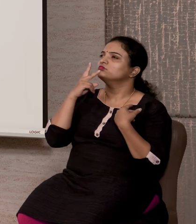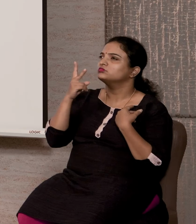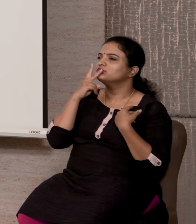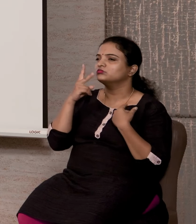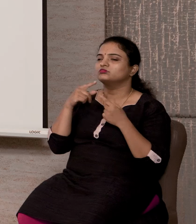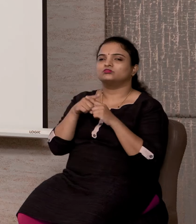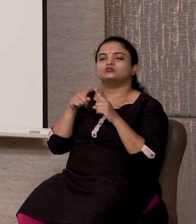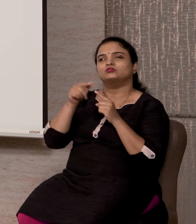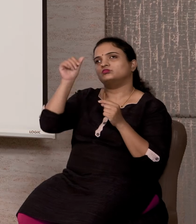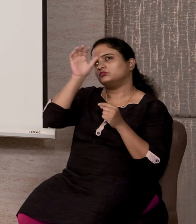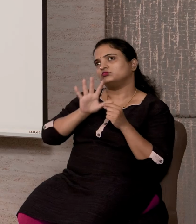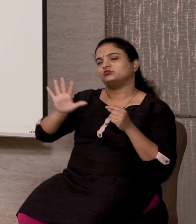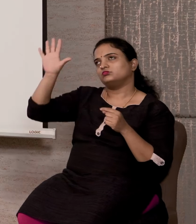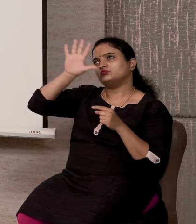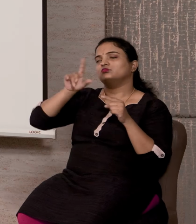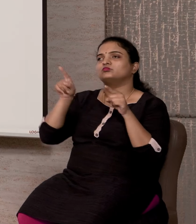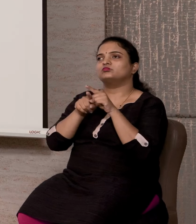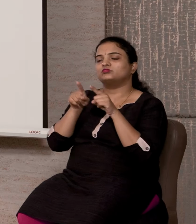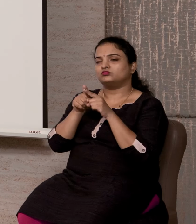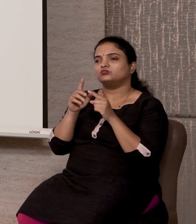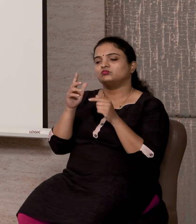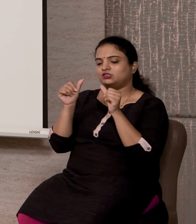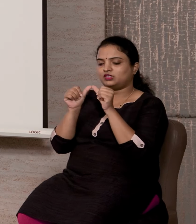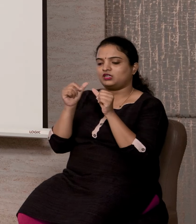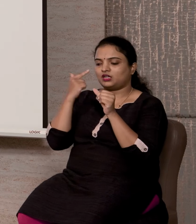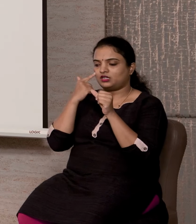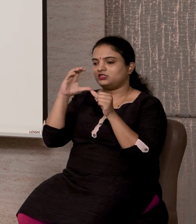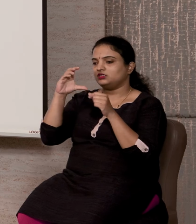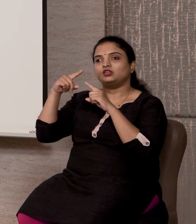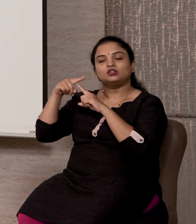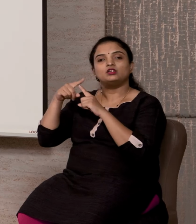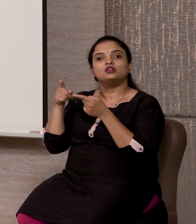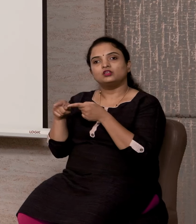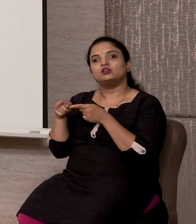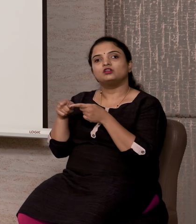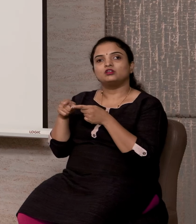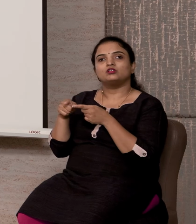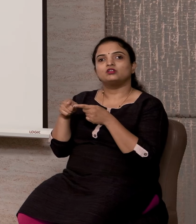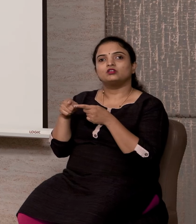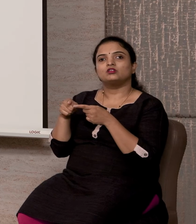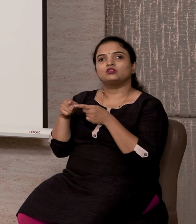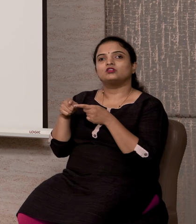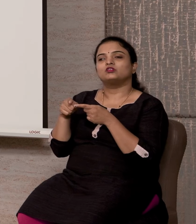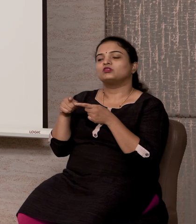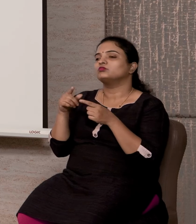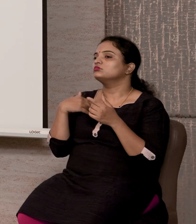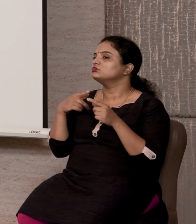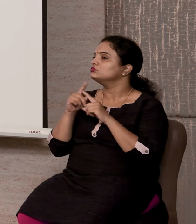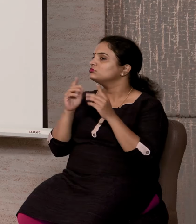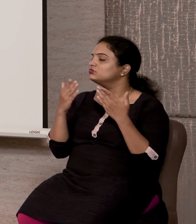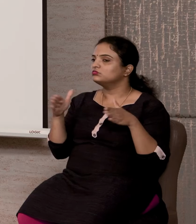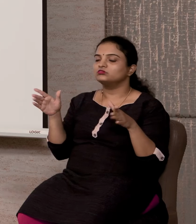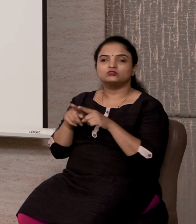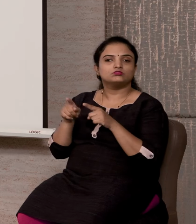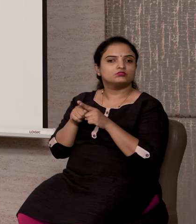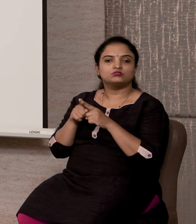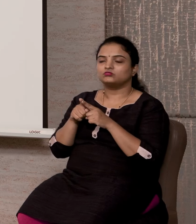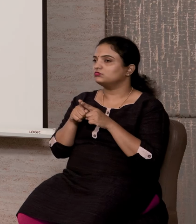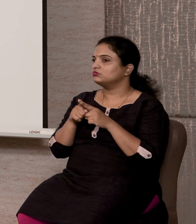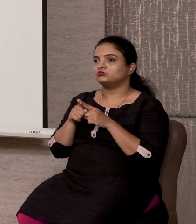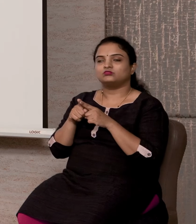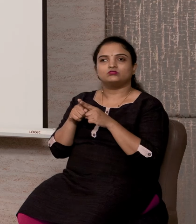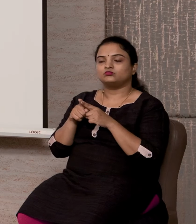India level model curricula, which is by AICTE, and there is no mention about accessibility, right? So there is a little